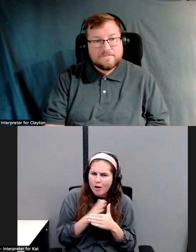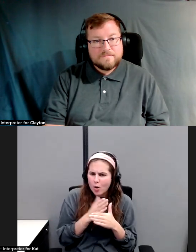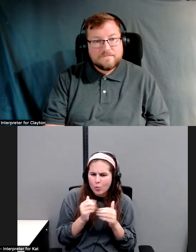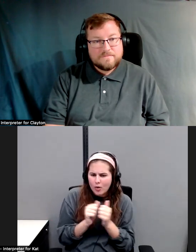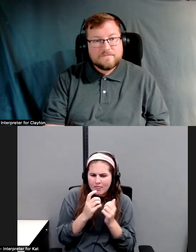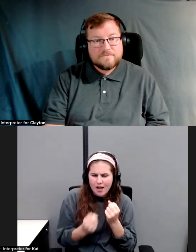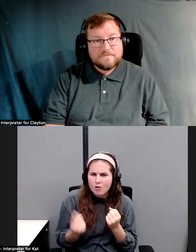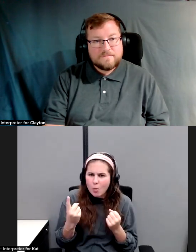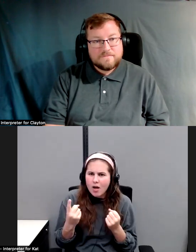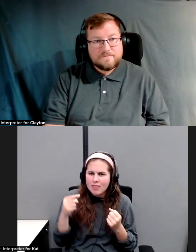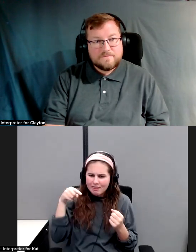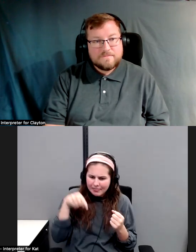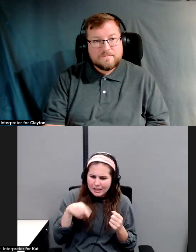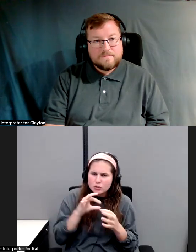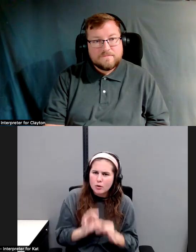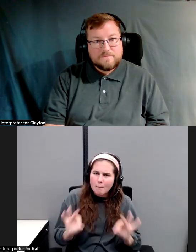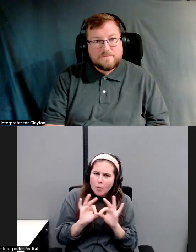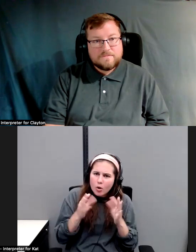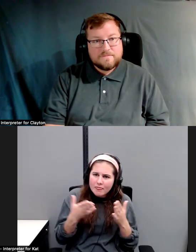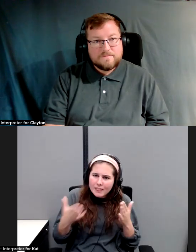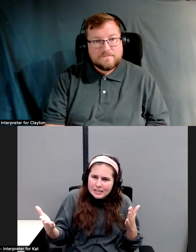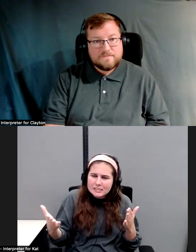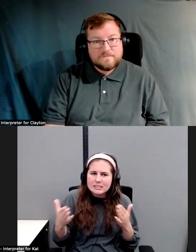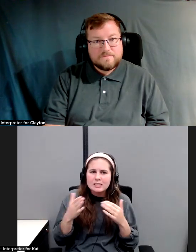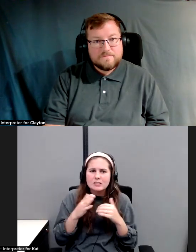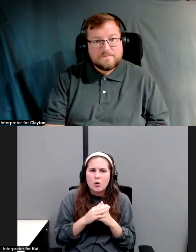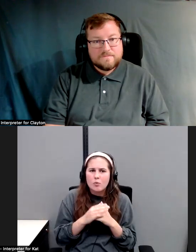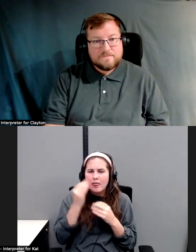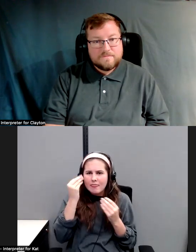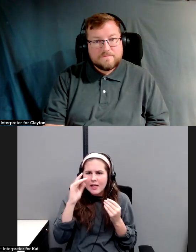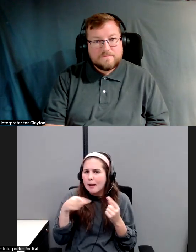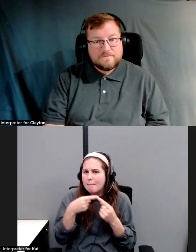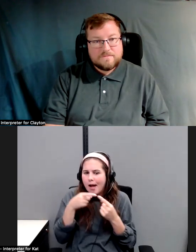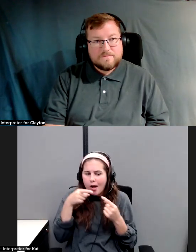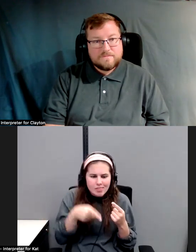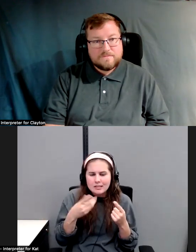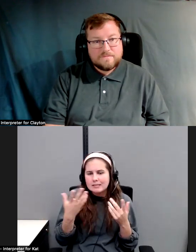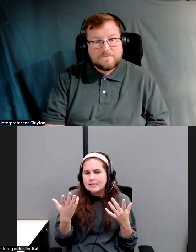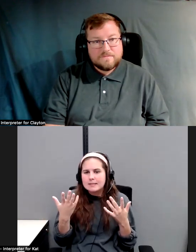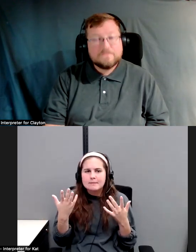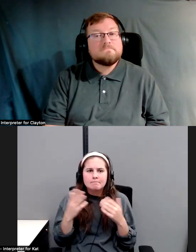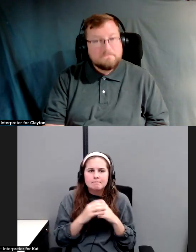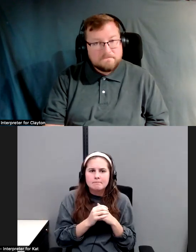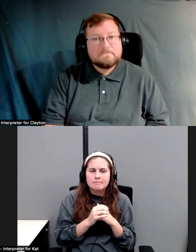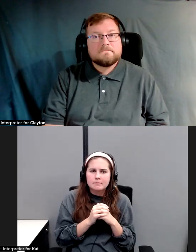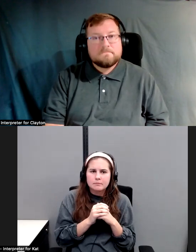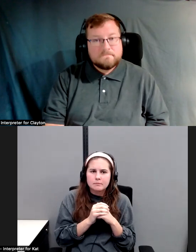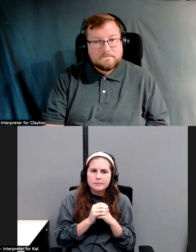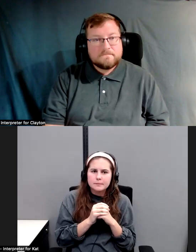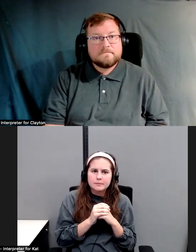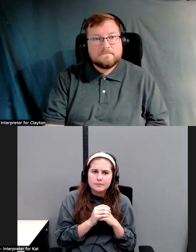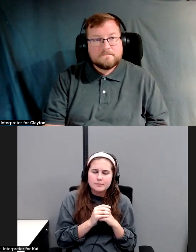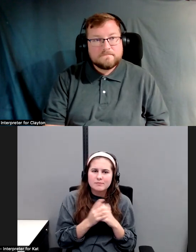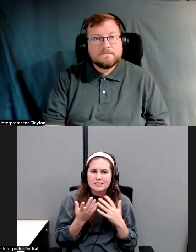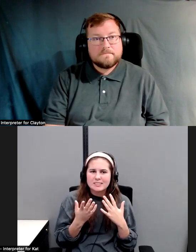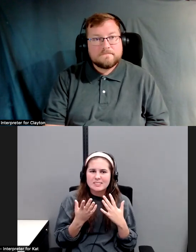are important things. Don't forget to think about this. But sometimes I really want to